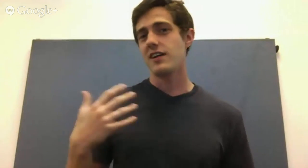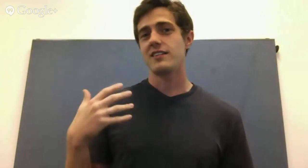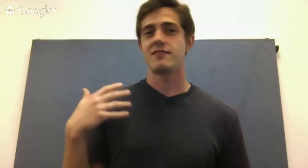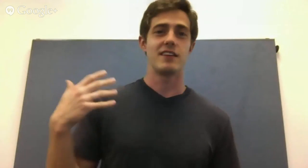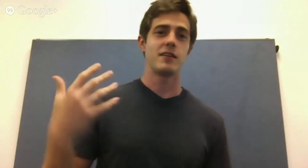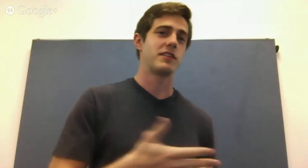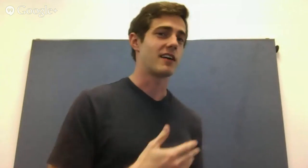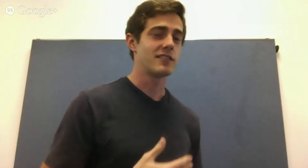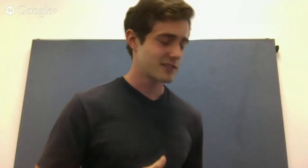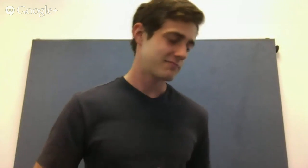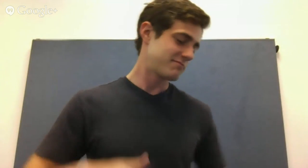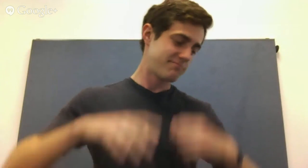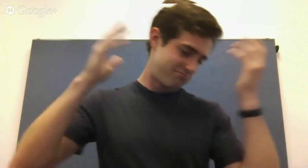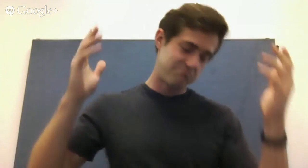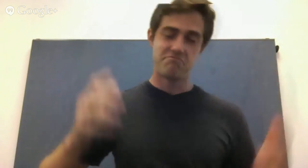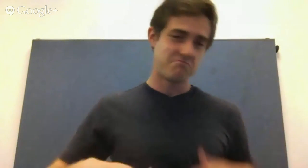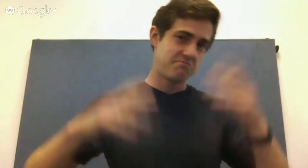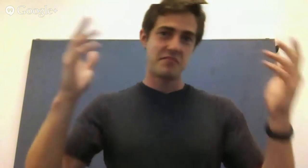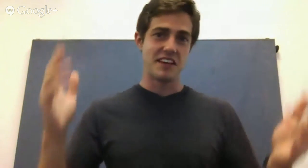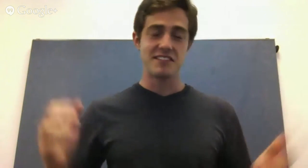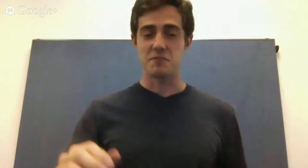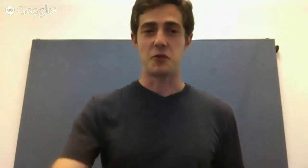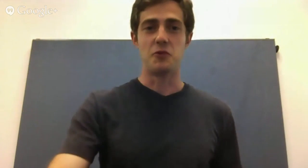not end up in the concert. That's something cool.